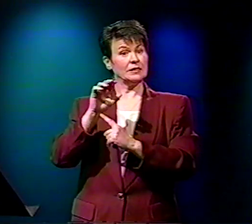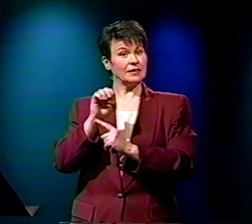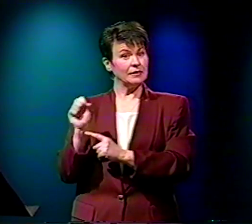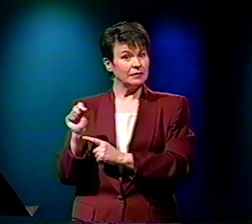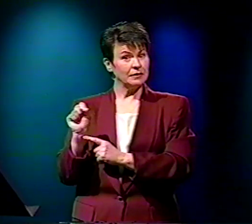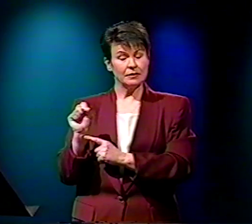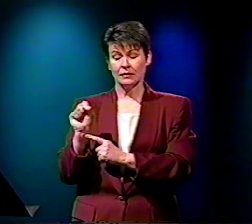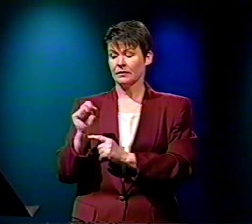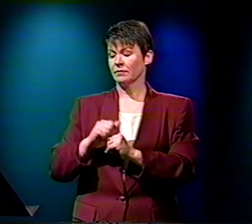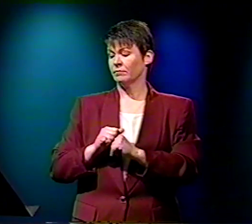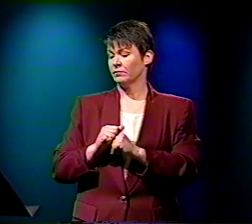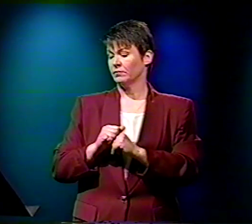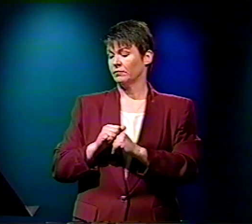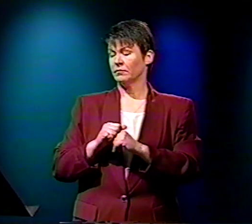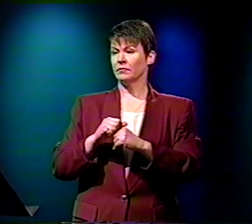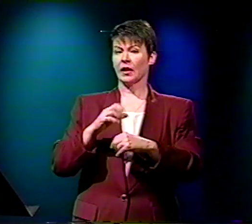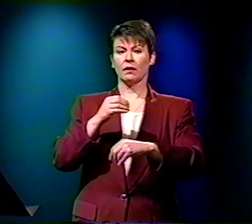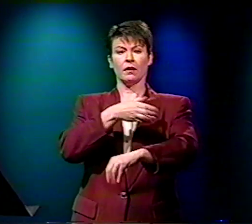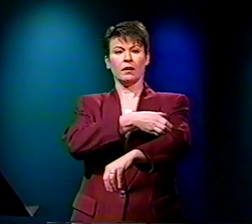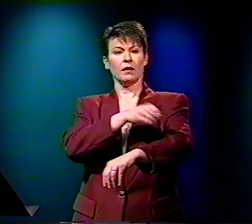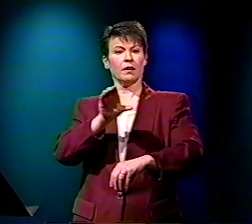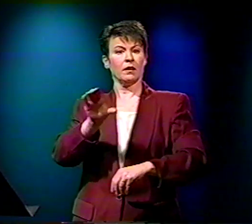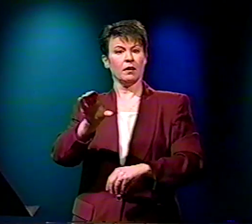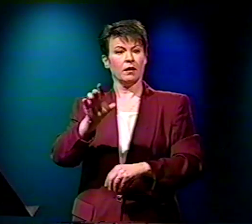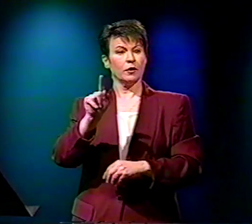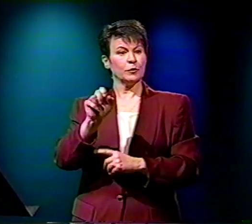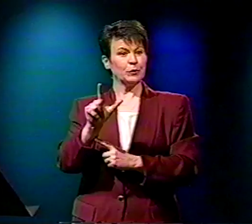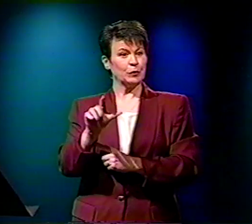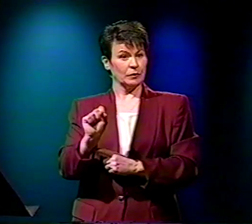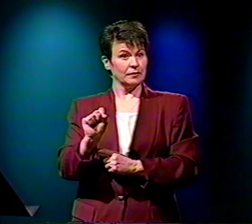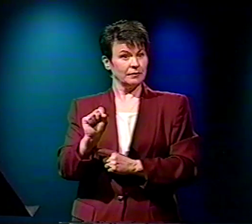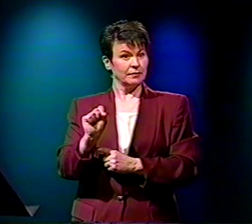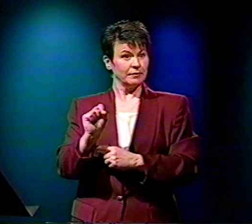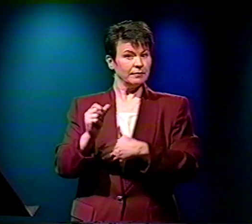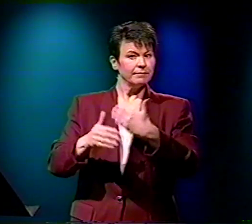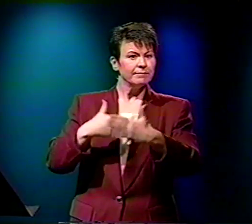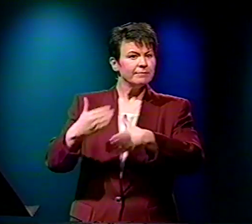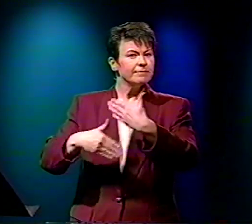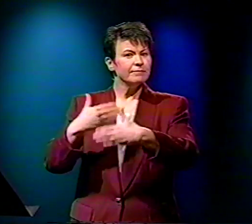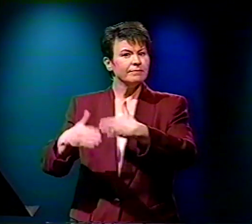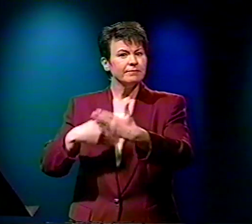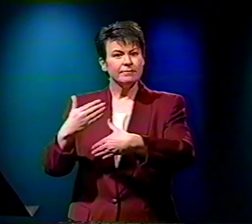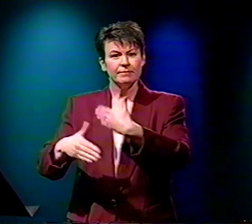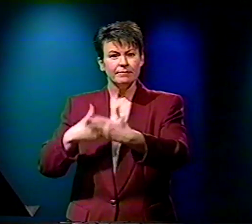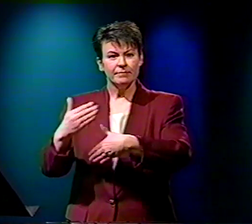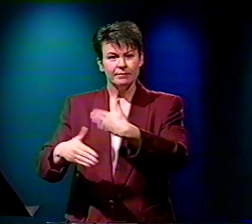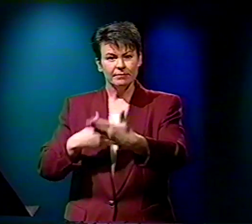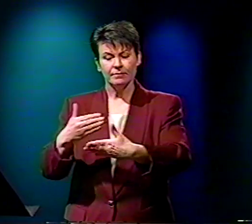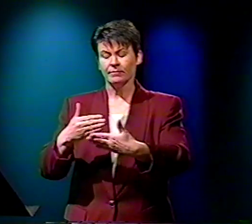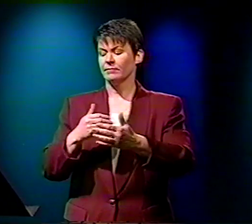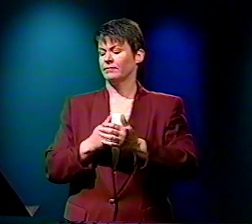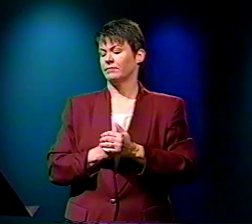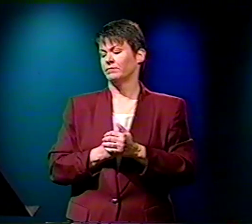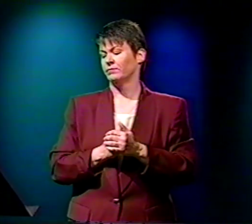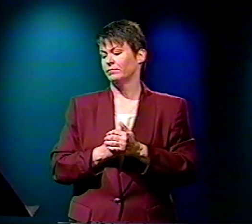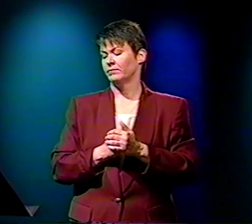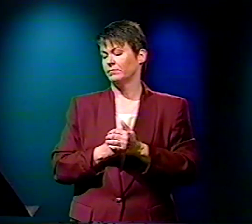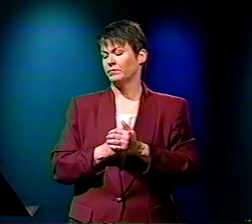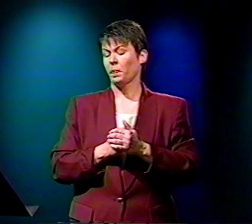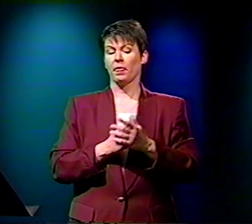of interpreting, the interpreting process, and empowerment tools so that they can lead